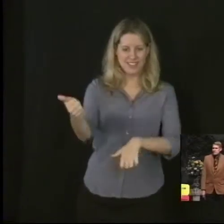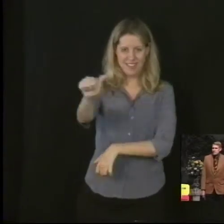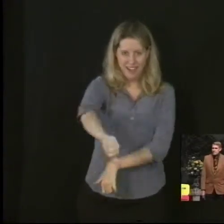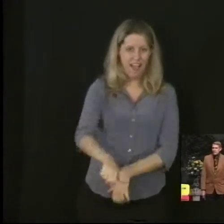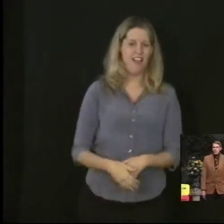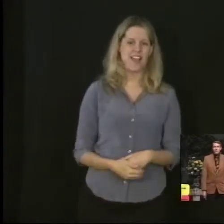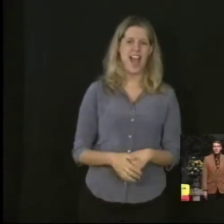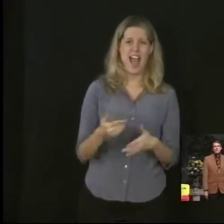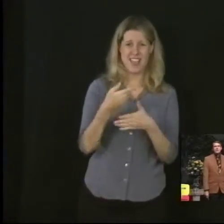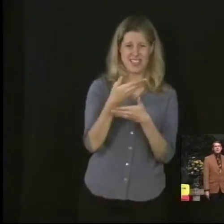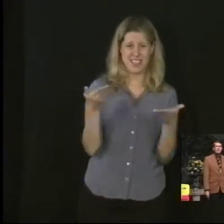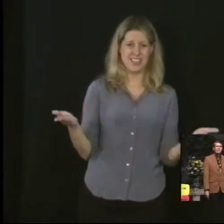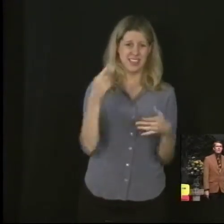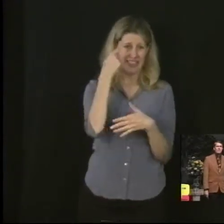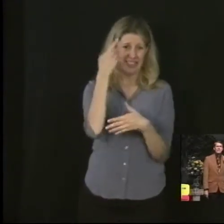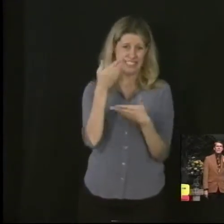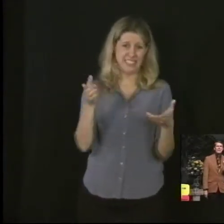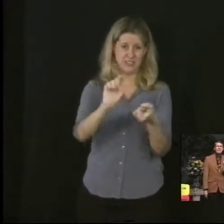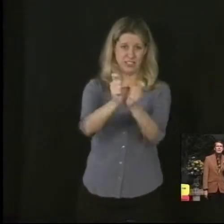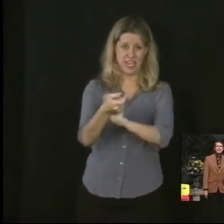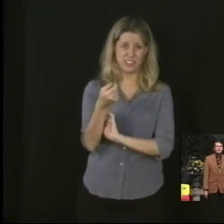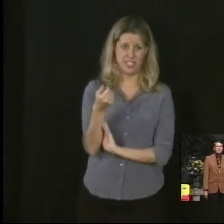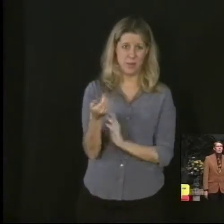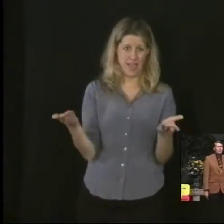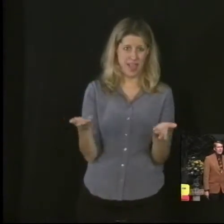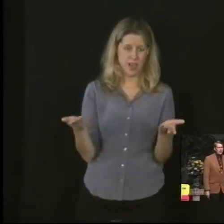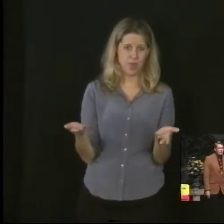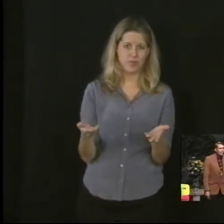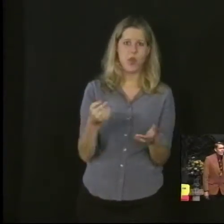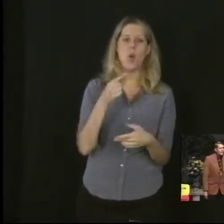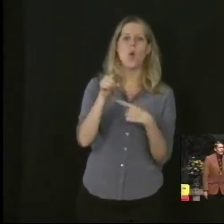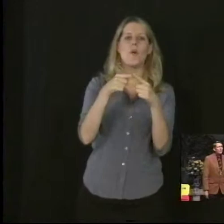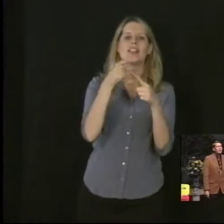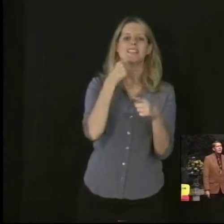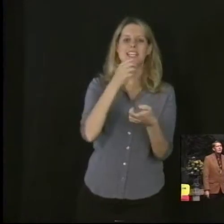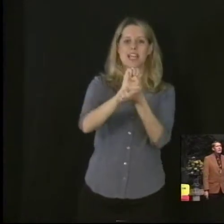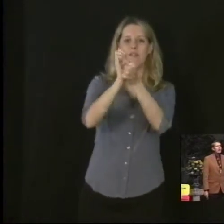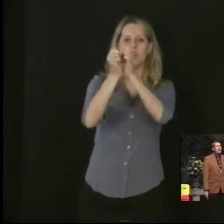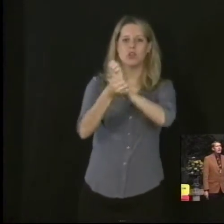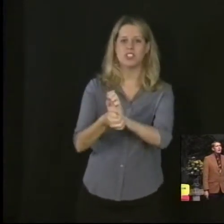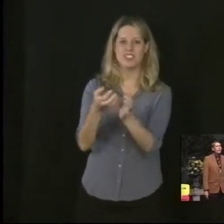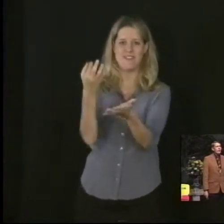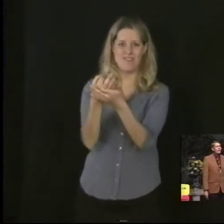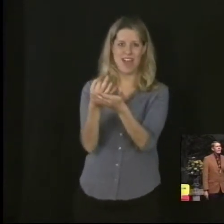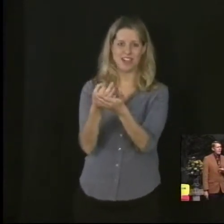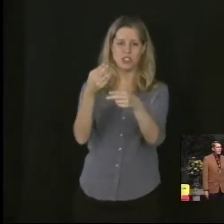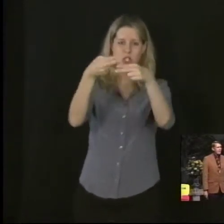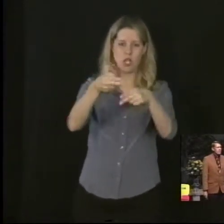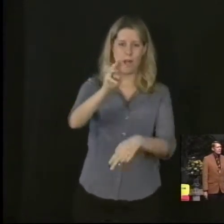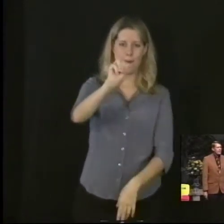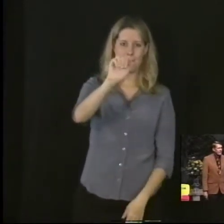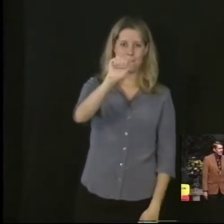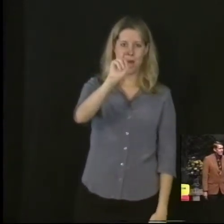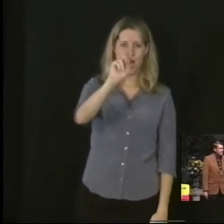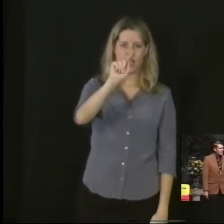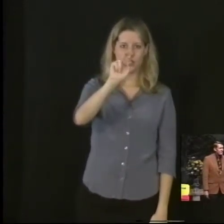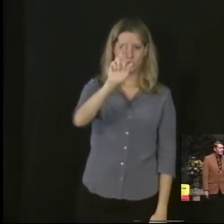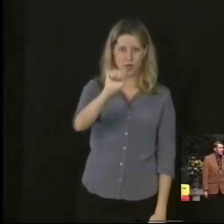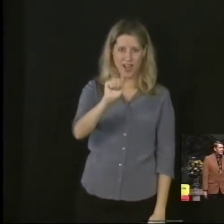folks. By the way, when he says evolution is a fact, this is called a mantra. They think if you say it long enough and loud enough, everybody will start believing